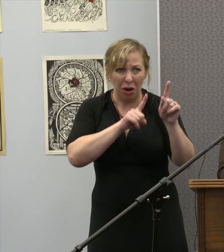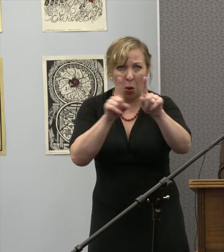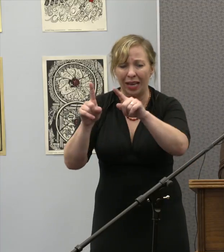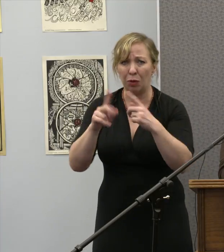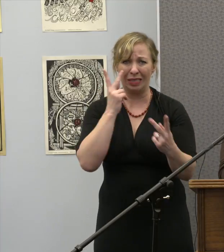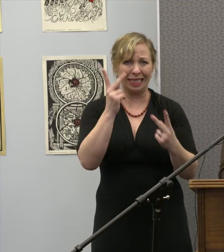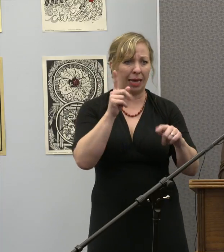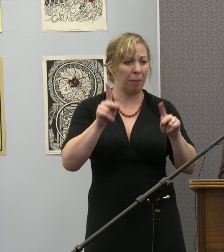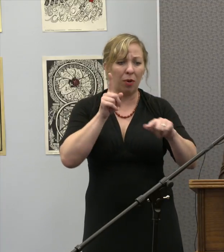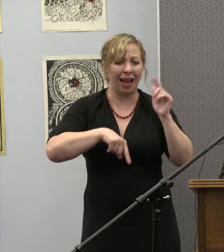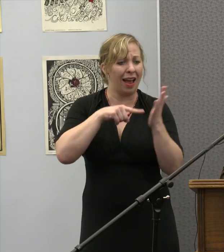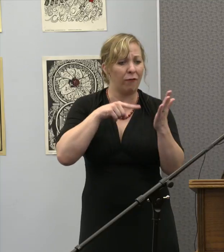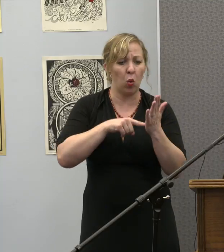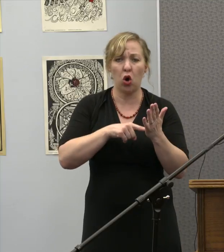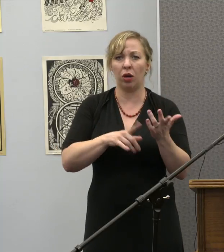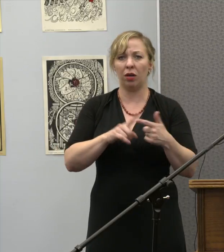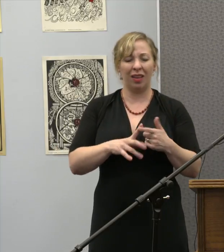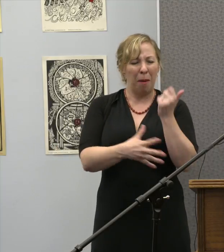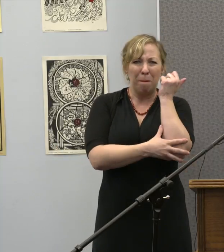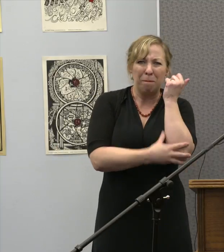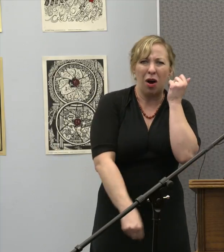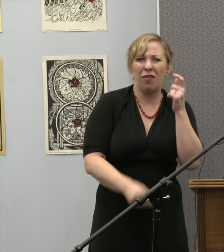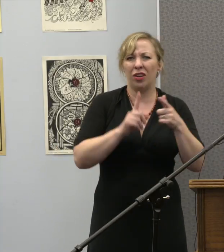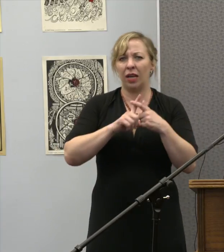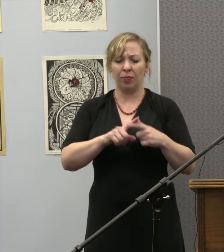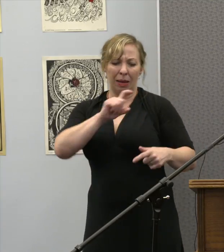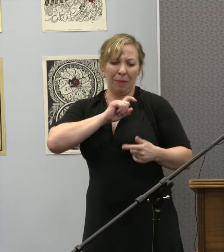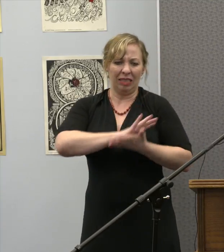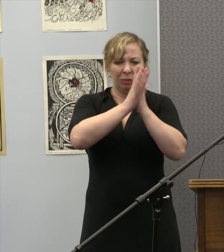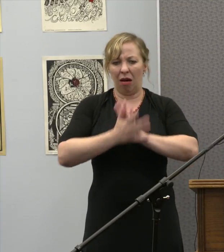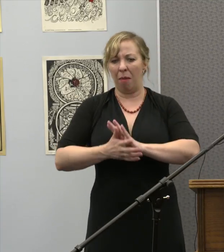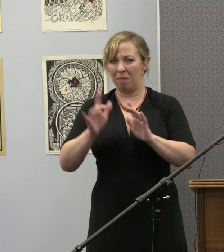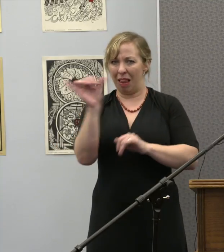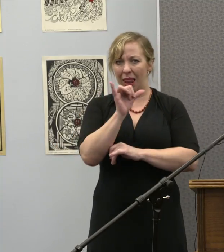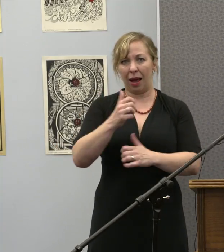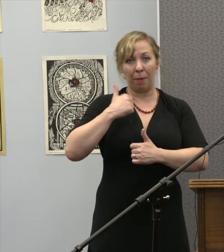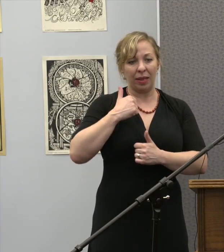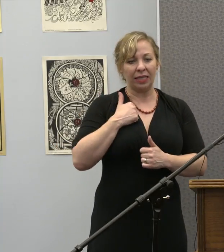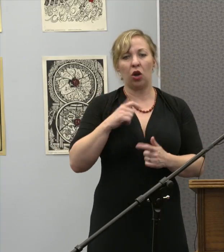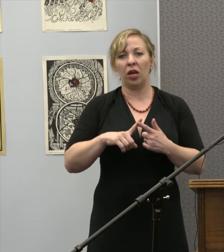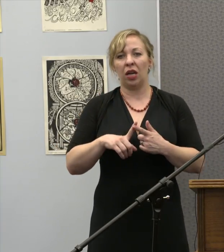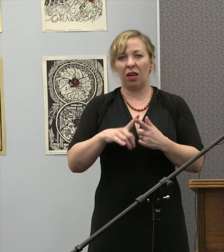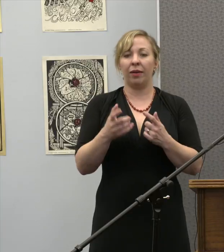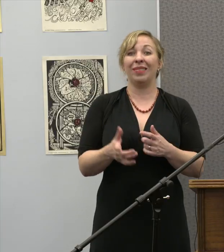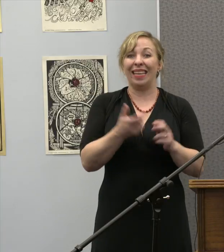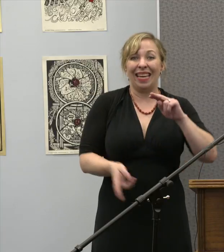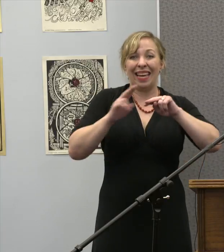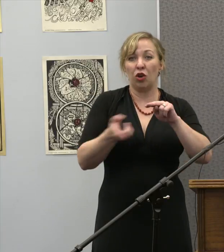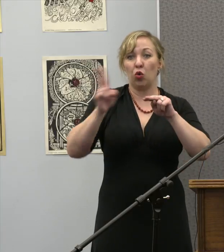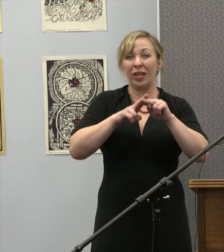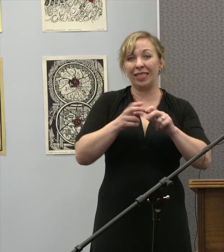injustice, from unemployment, poverty, racism, militarization, incarceration, increased deportations to the loss